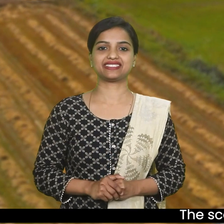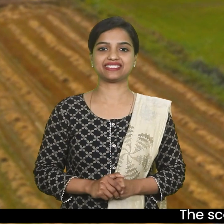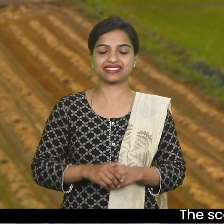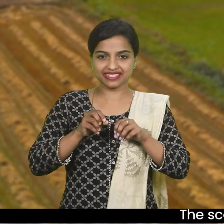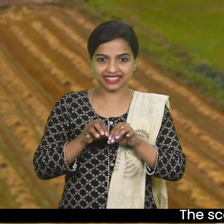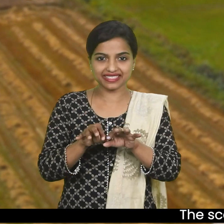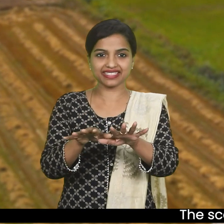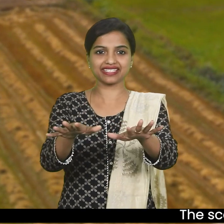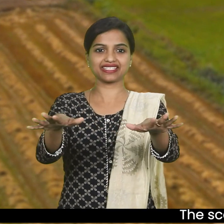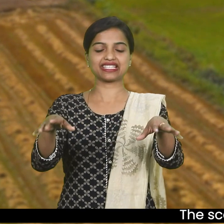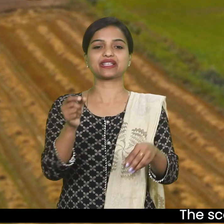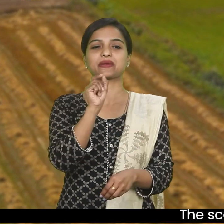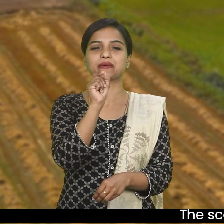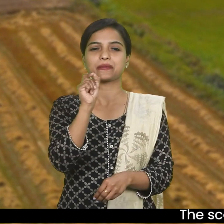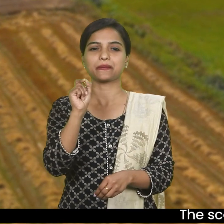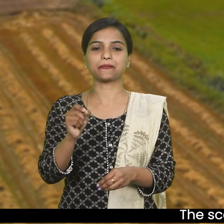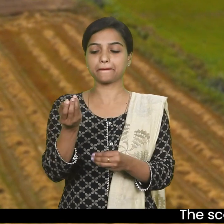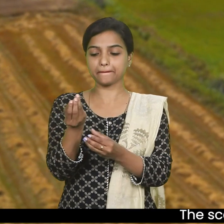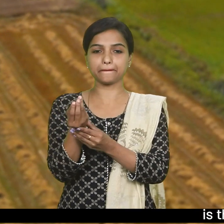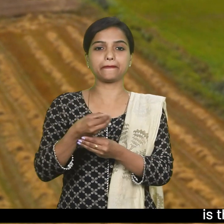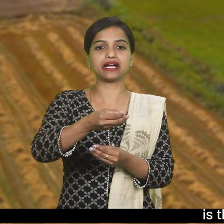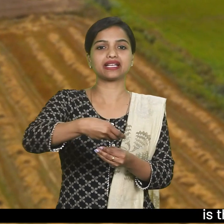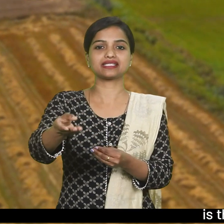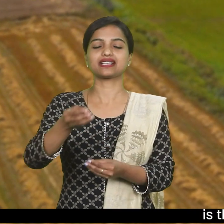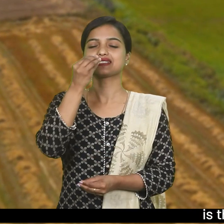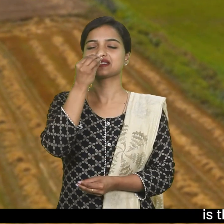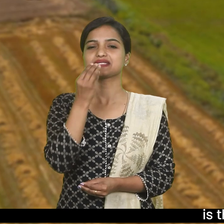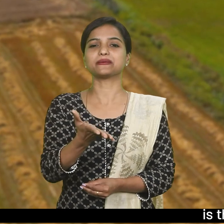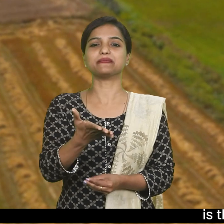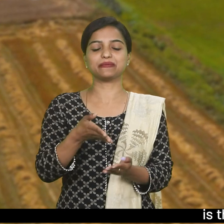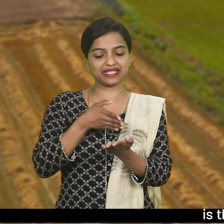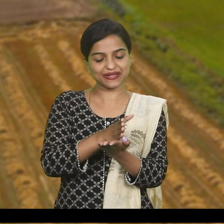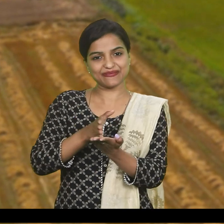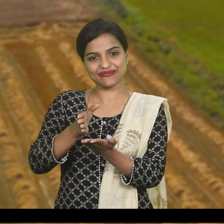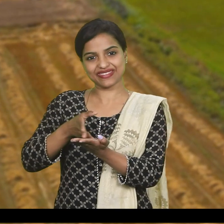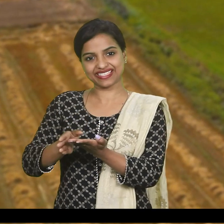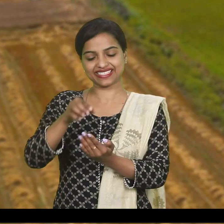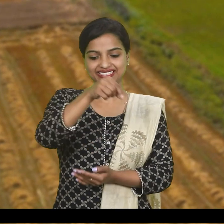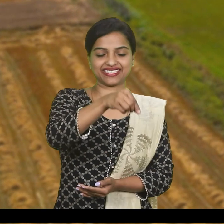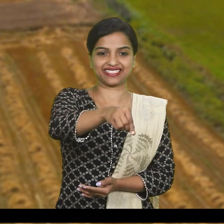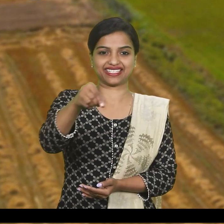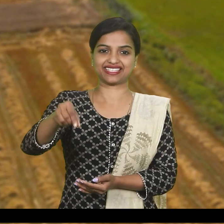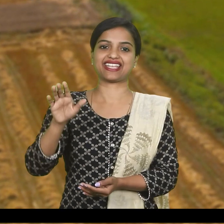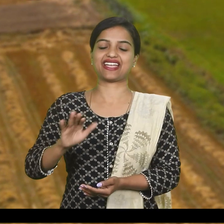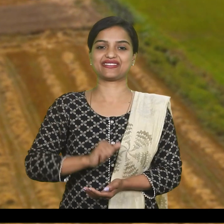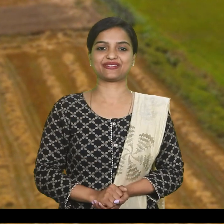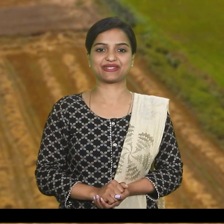The scattering of seeds by hand is the simplest method of sowing seeds.